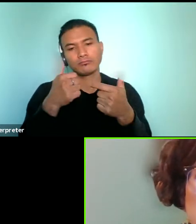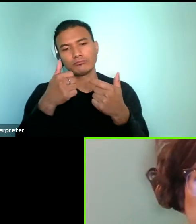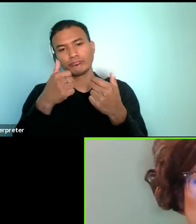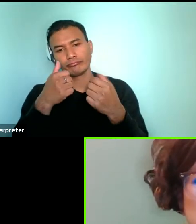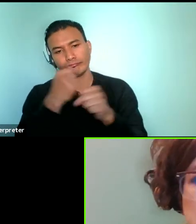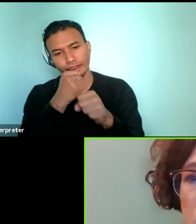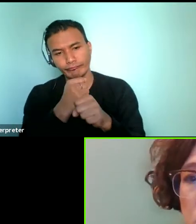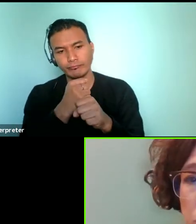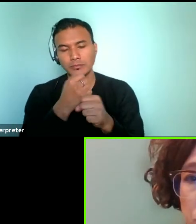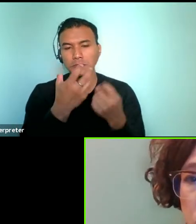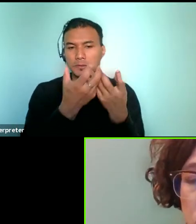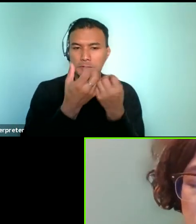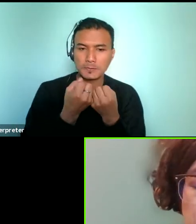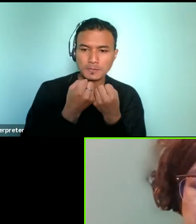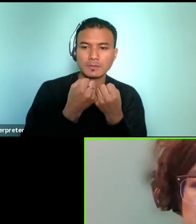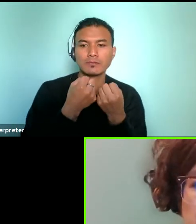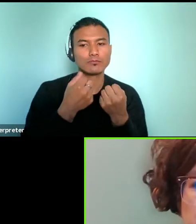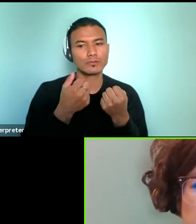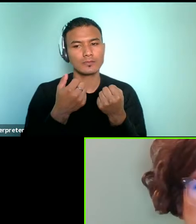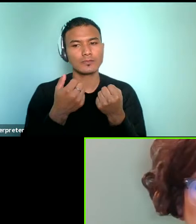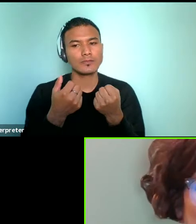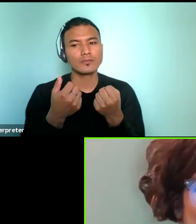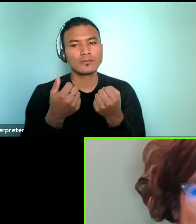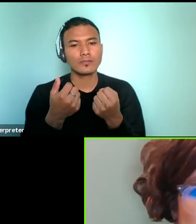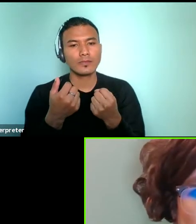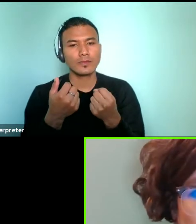in the achievement